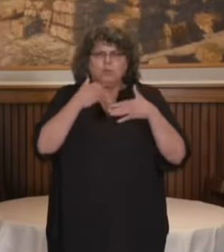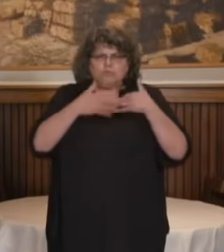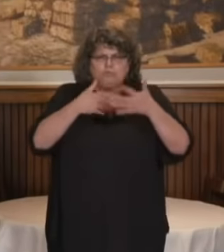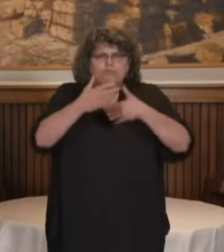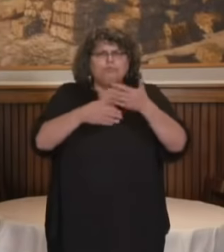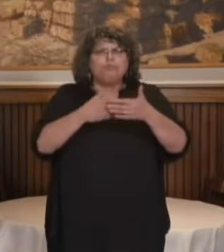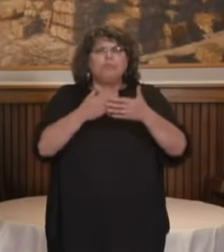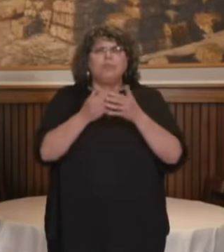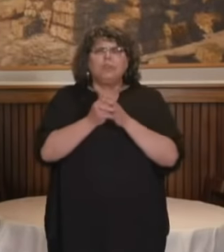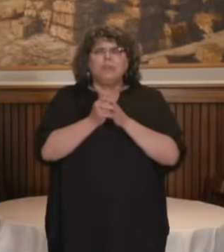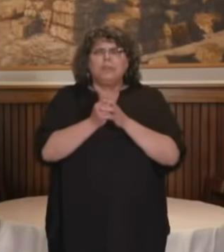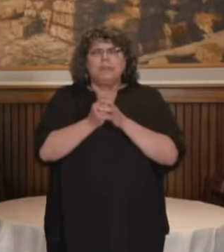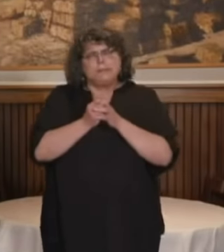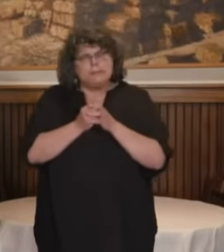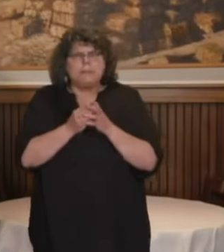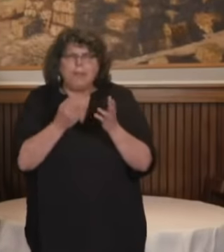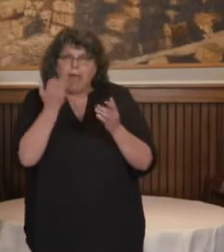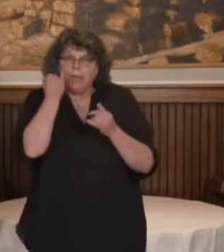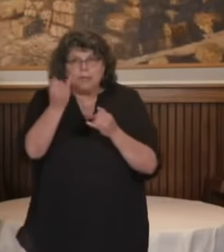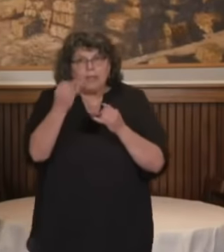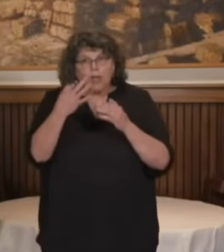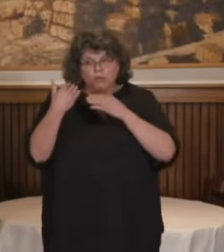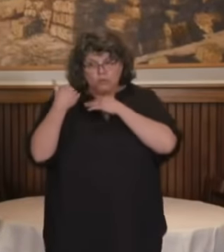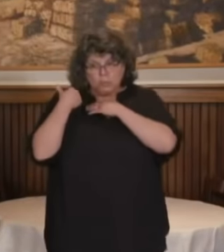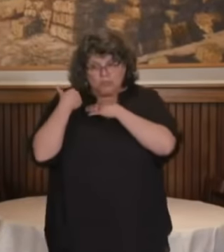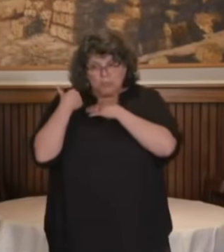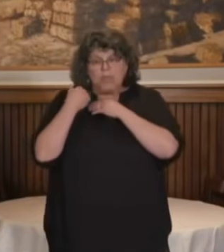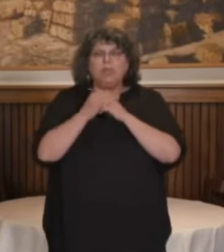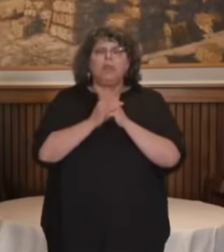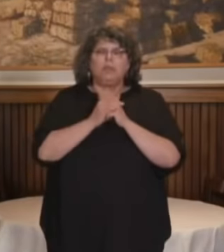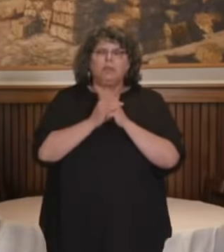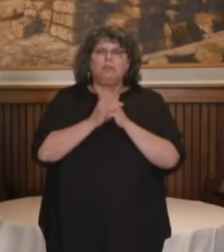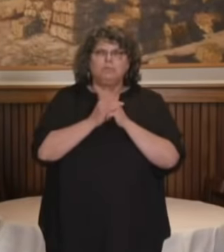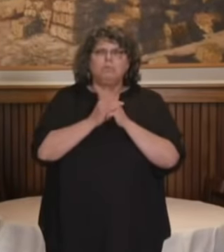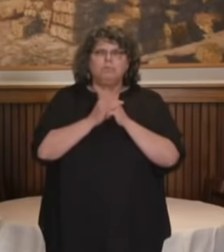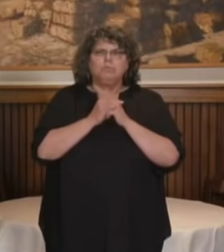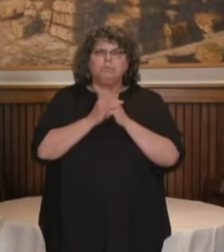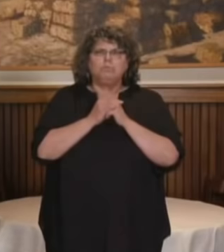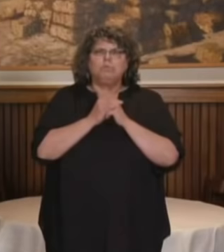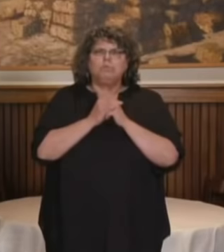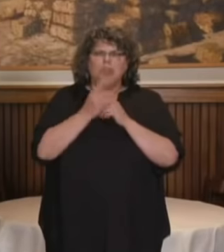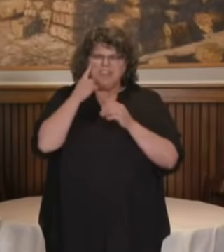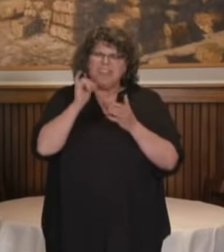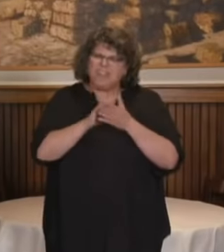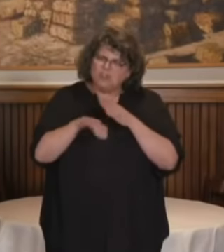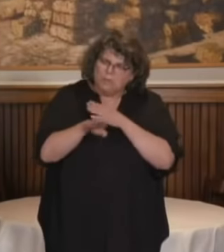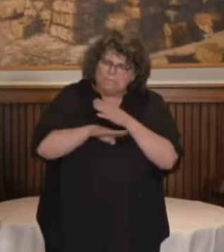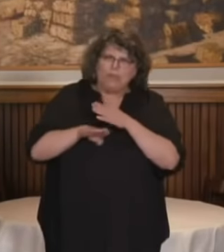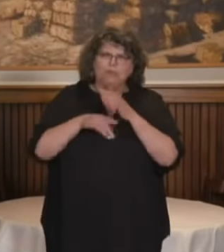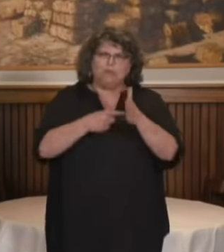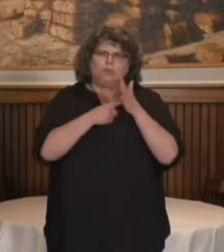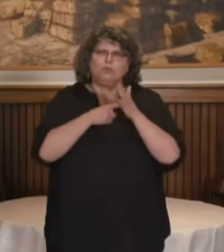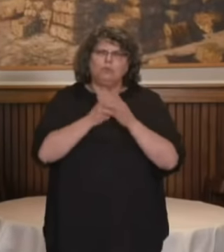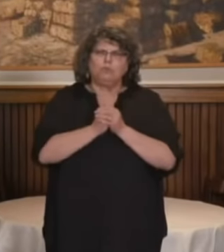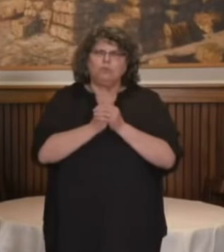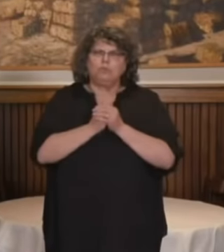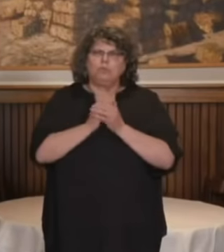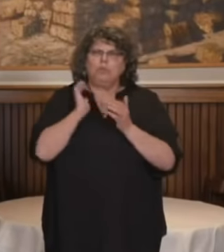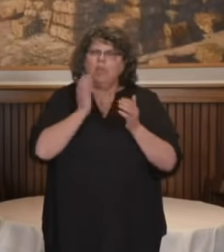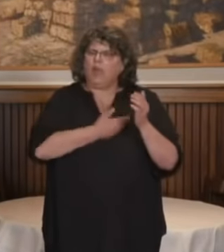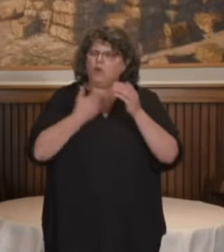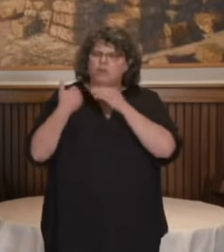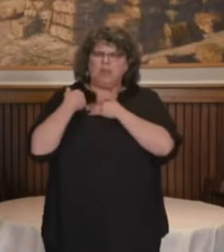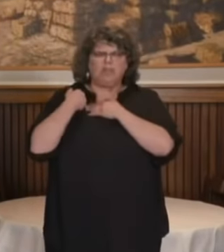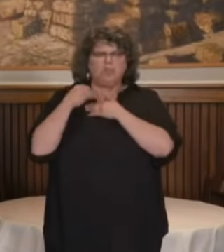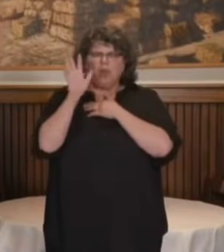phase, this notion of responsibility is, I think, foundational. Responsibility across the